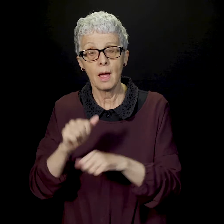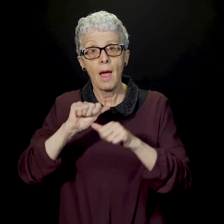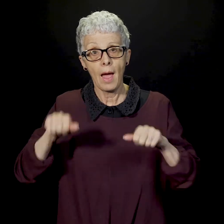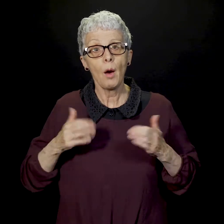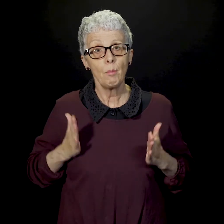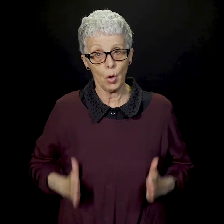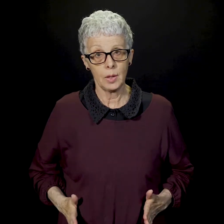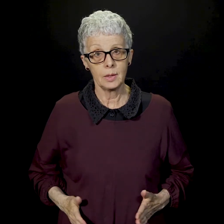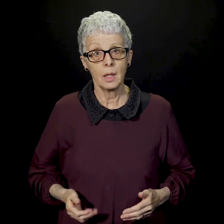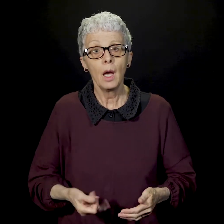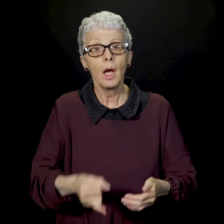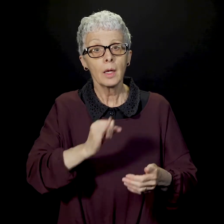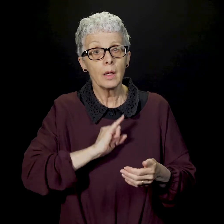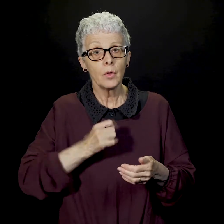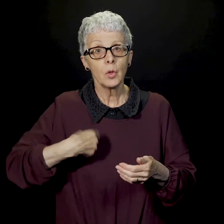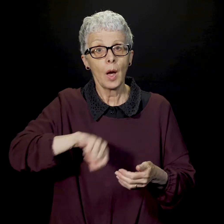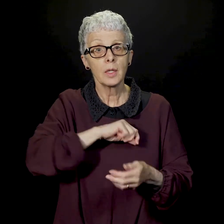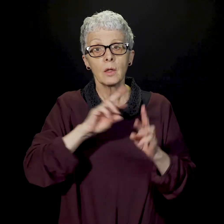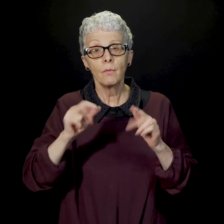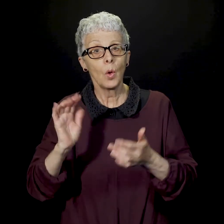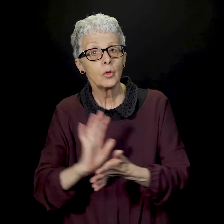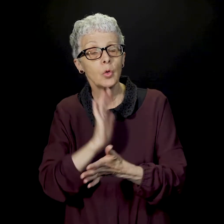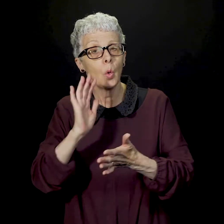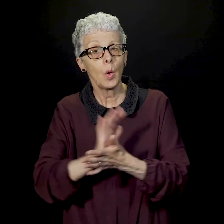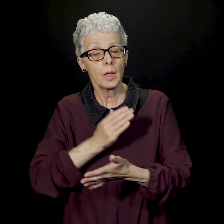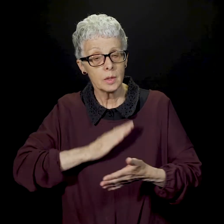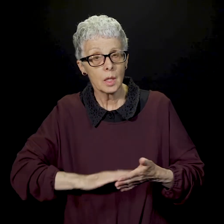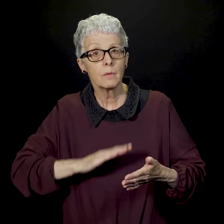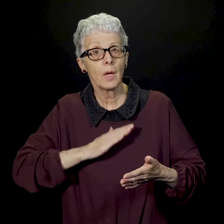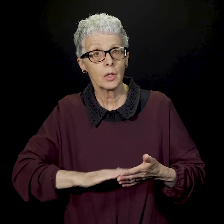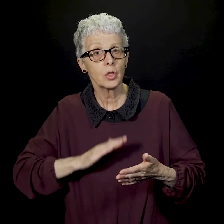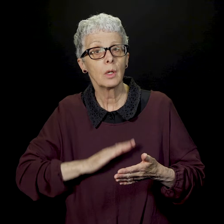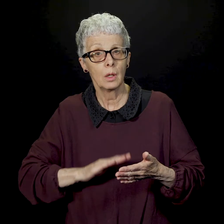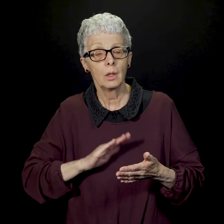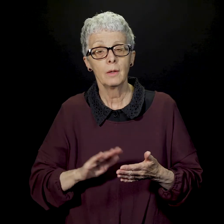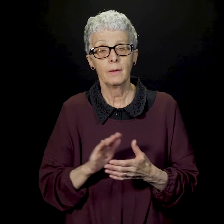bodies are given to us for joy and satisfaction and pleasure.